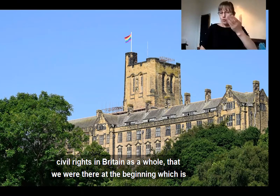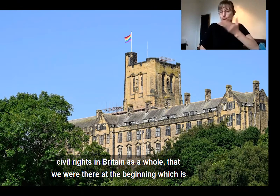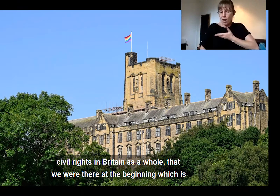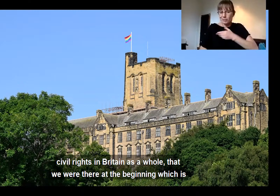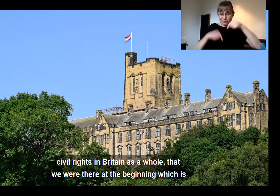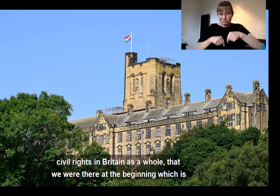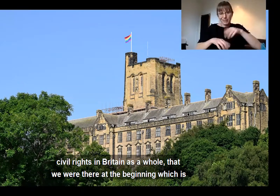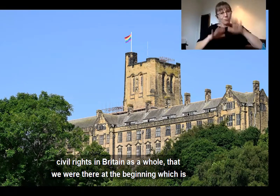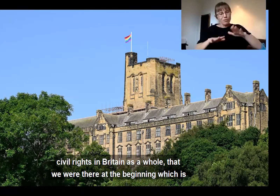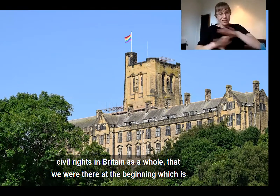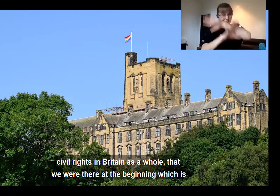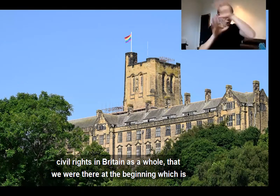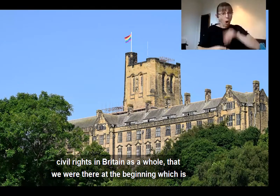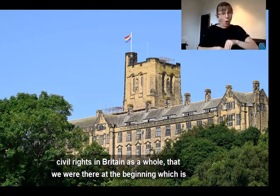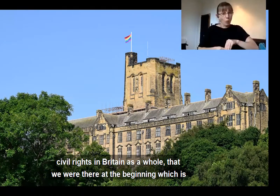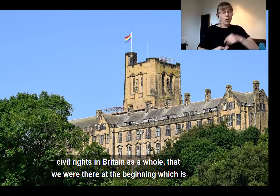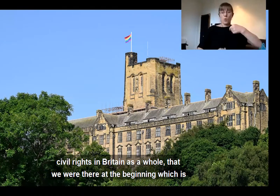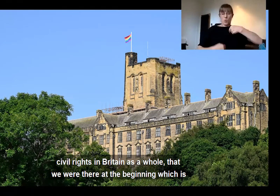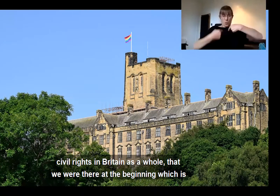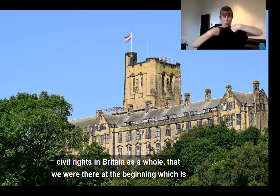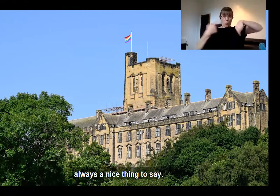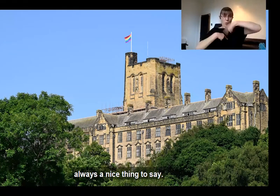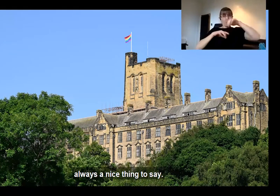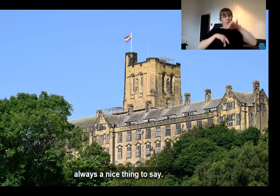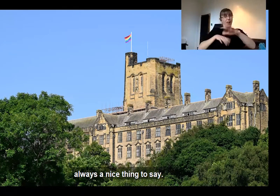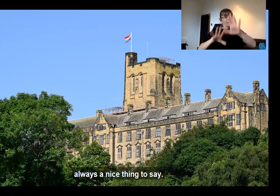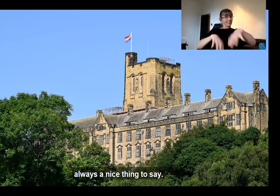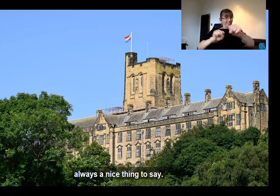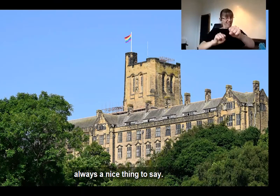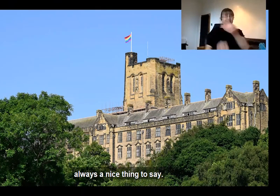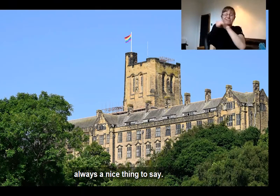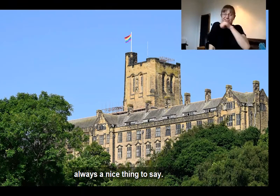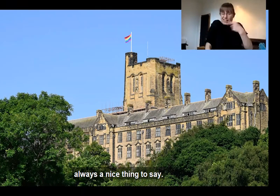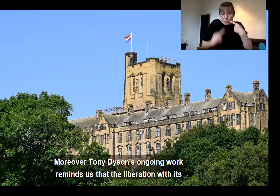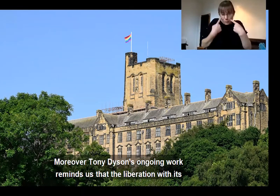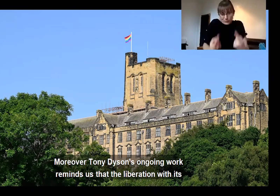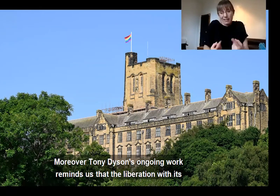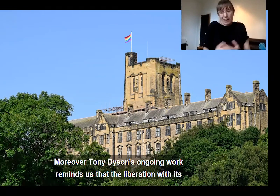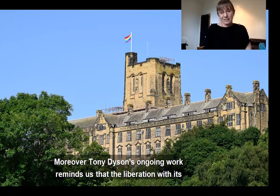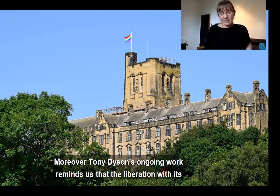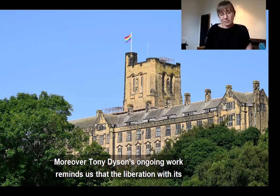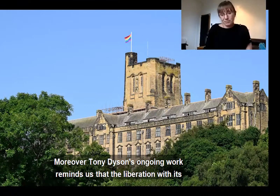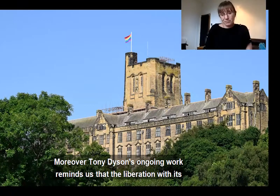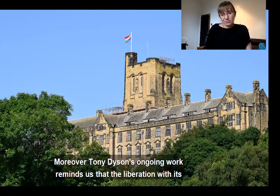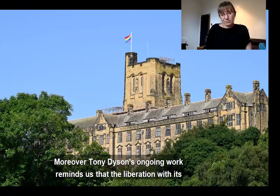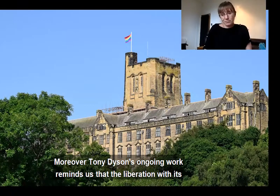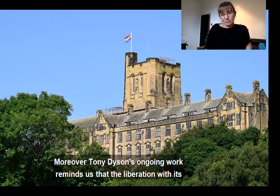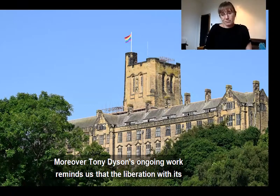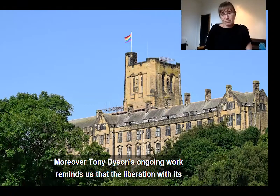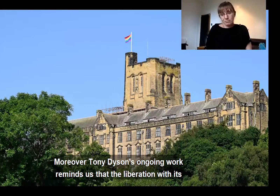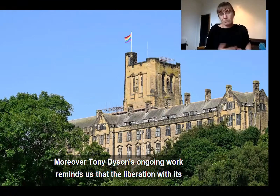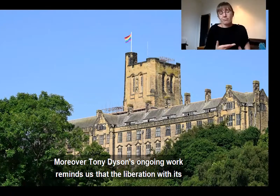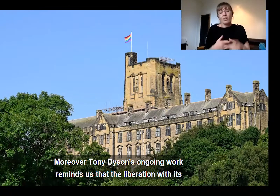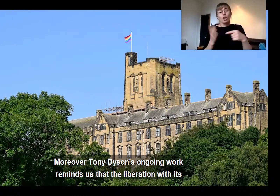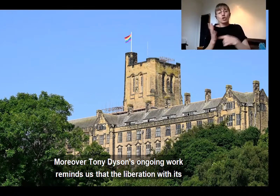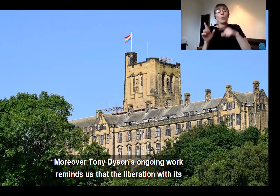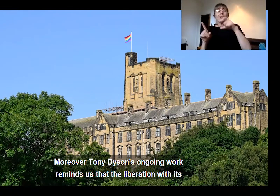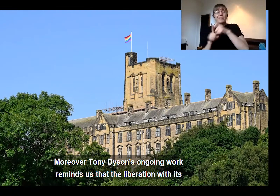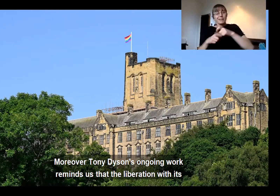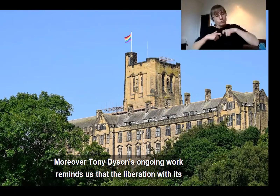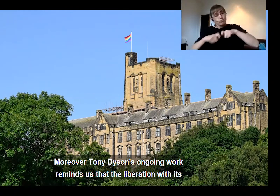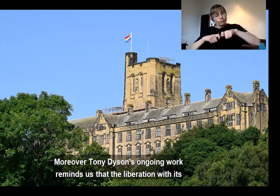whole. That we were there at the beginning, which is always a nice thing to say. Moreover, Tony Dyson's ongoing